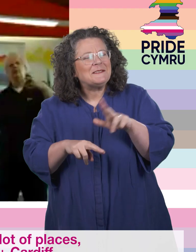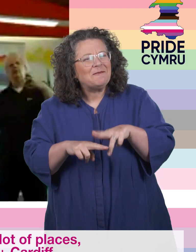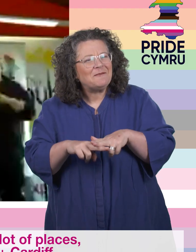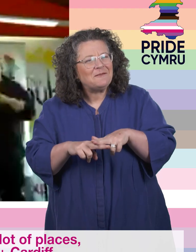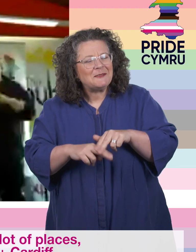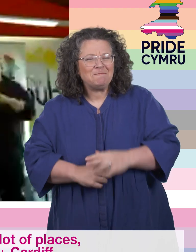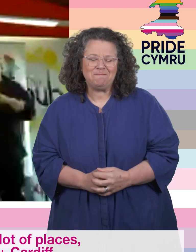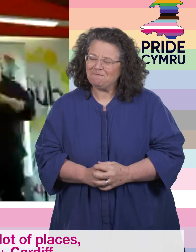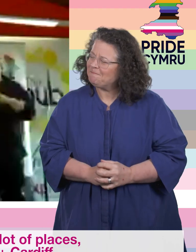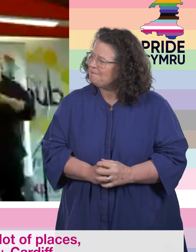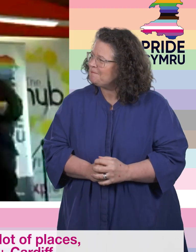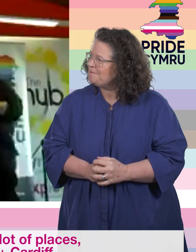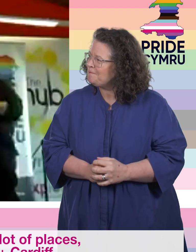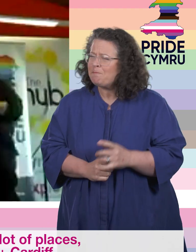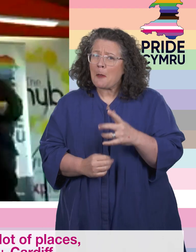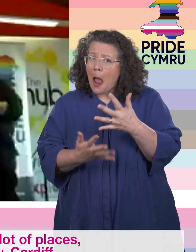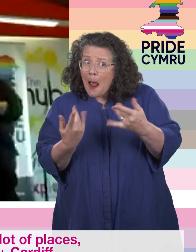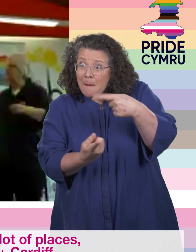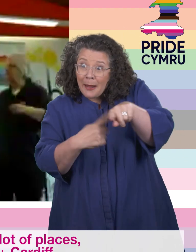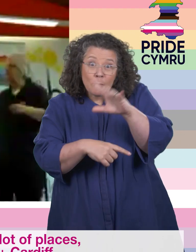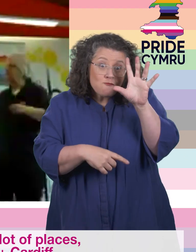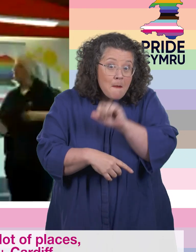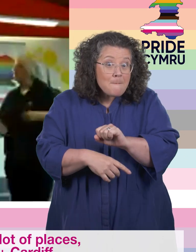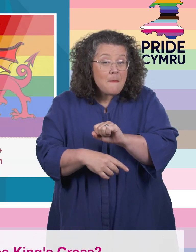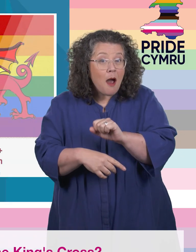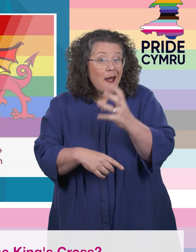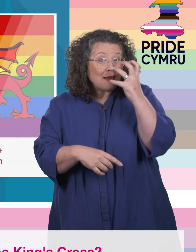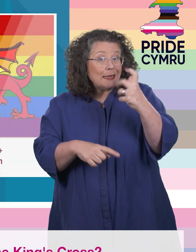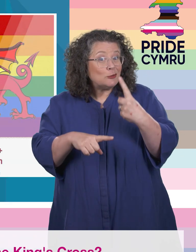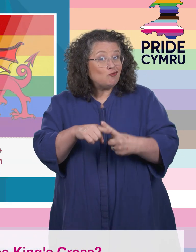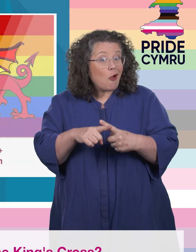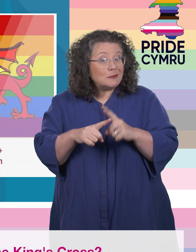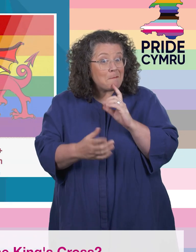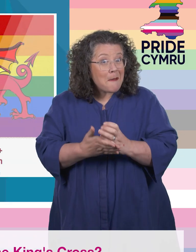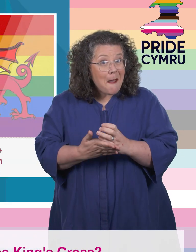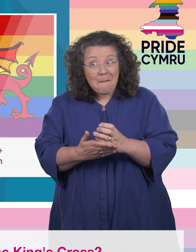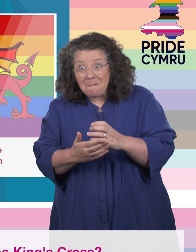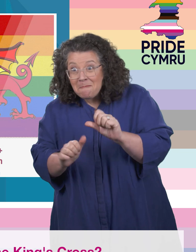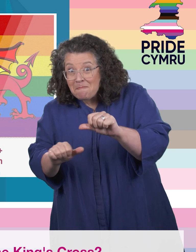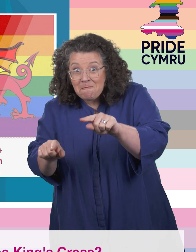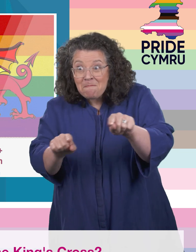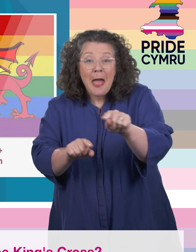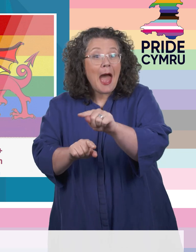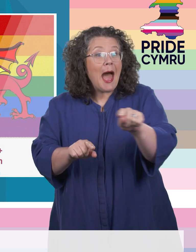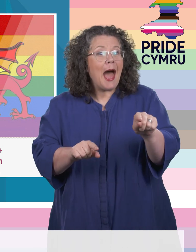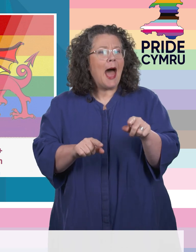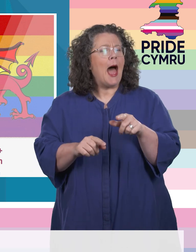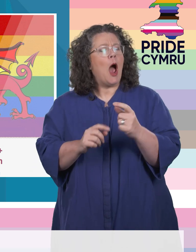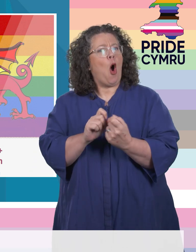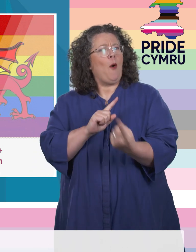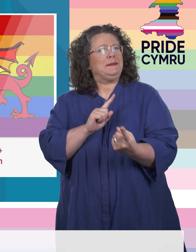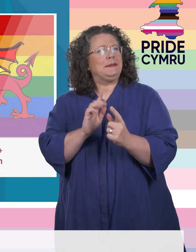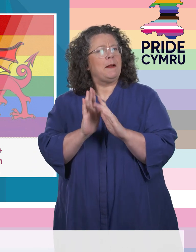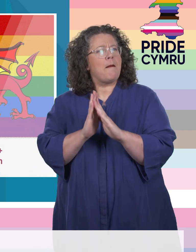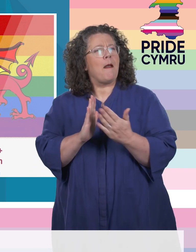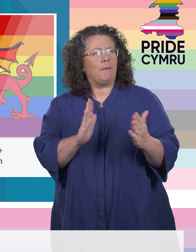sort of like lost LGBTQ plus Cardiff. How many people remember the King's Cross? Yes. Yes, everybody